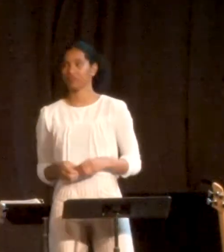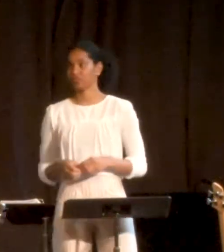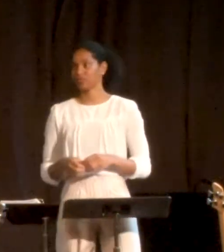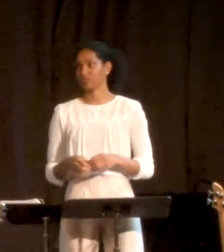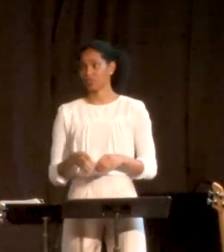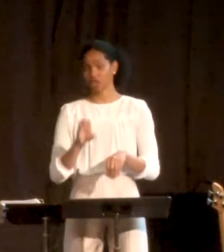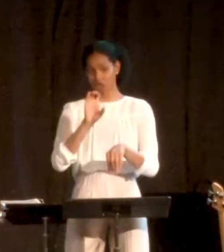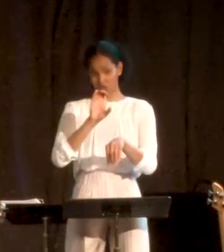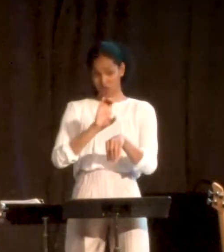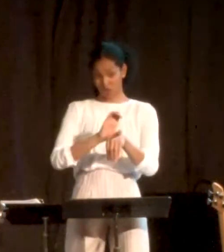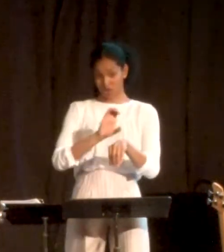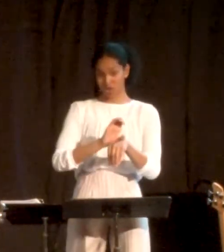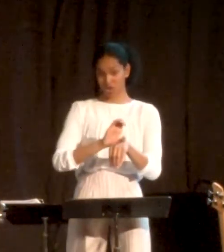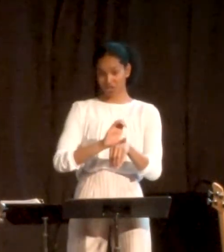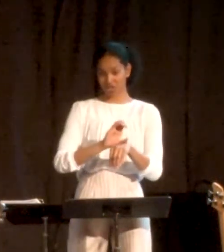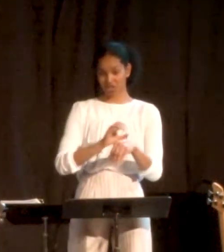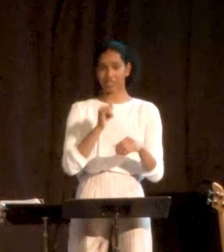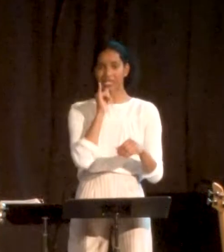been a model community,